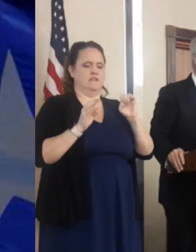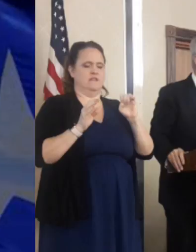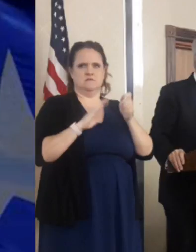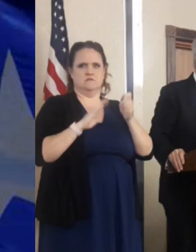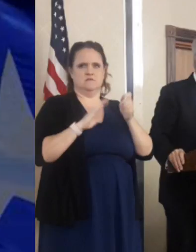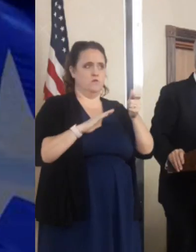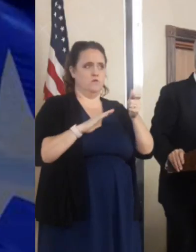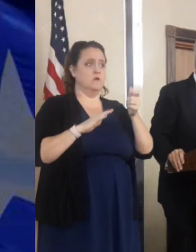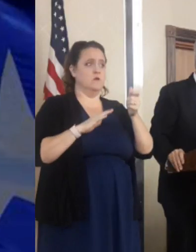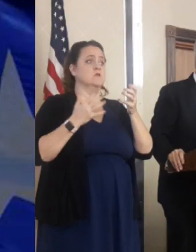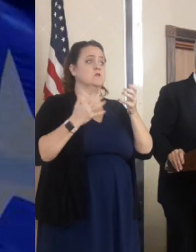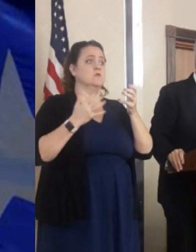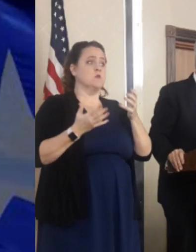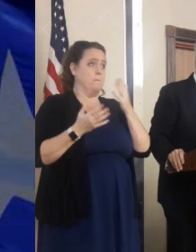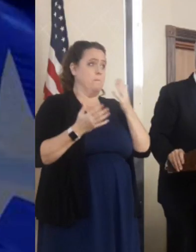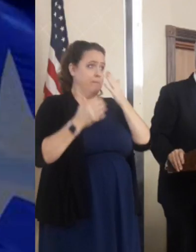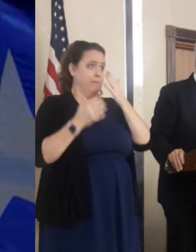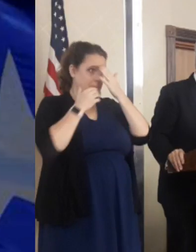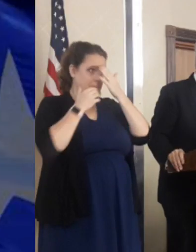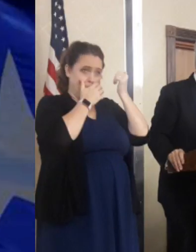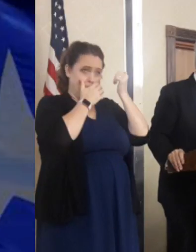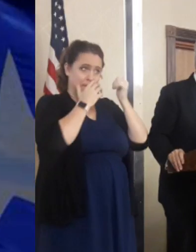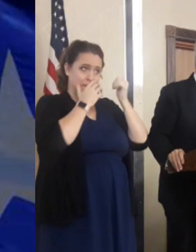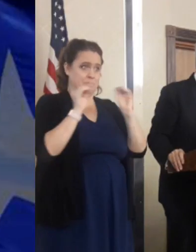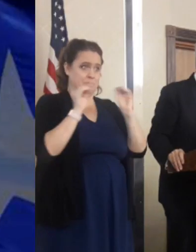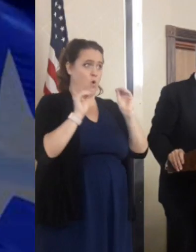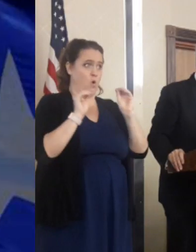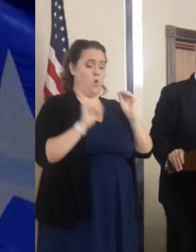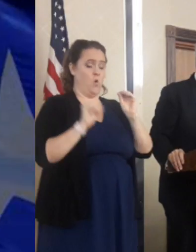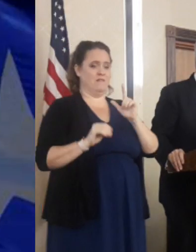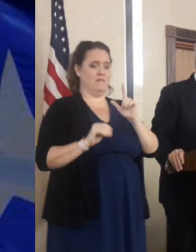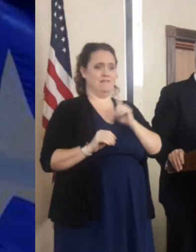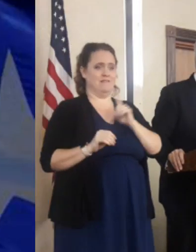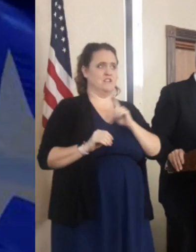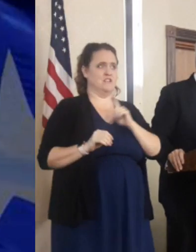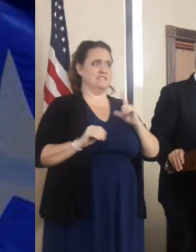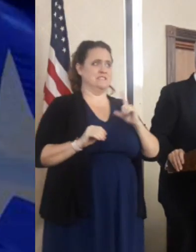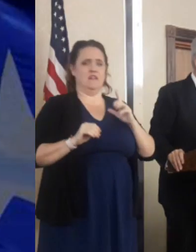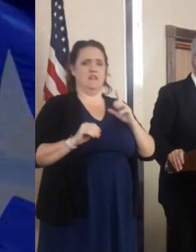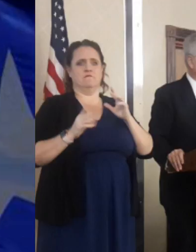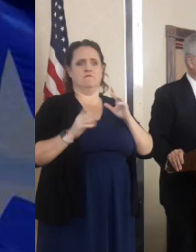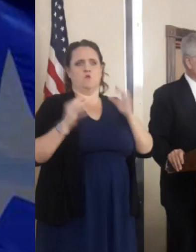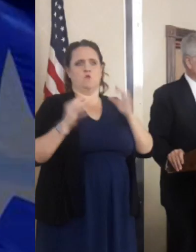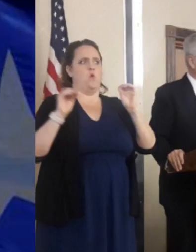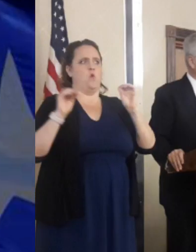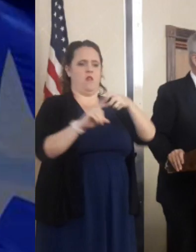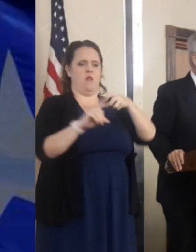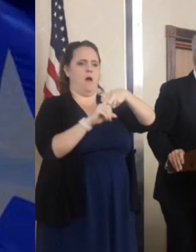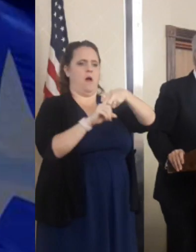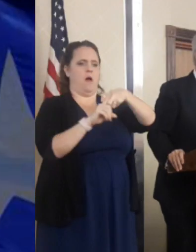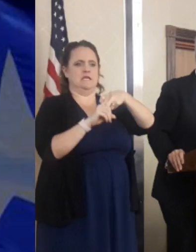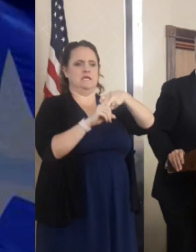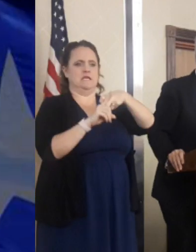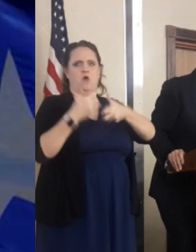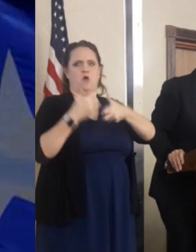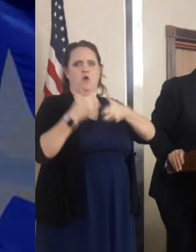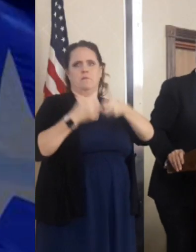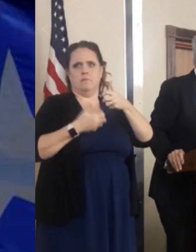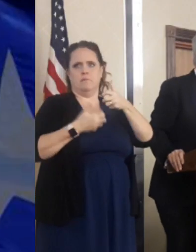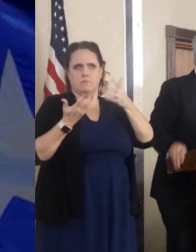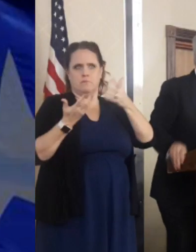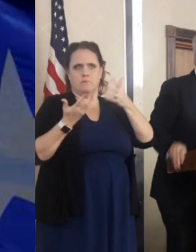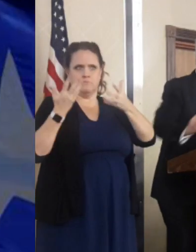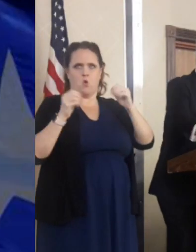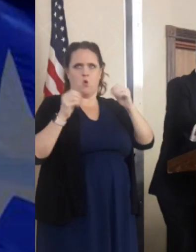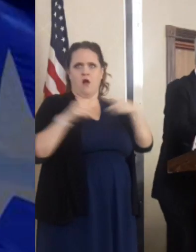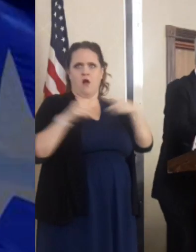that, because there is no legislative or lobbying problem where it conflict.